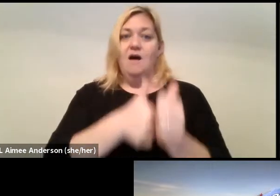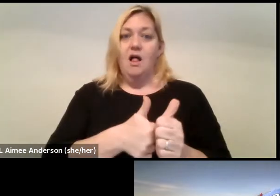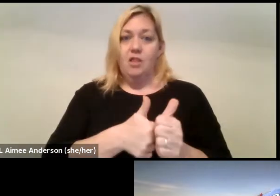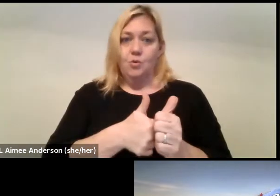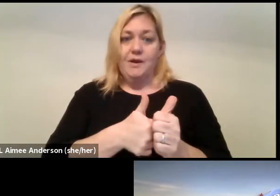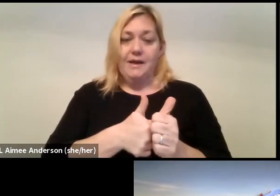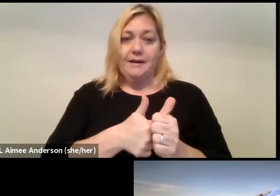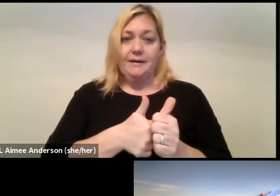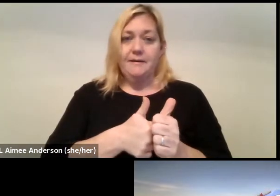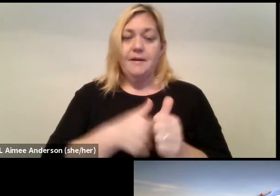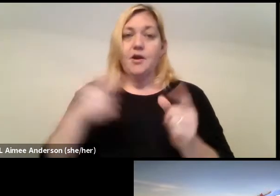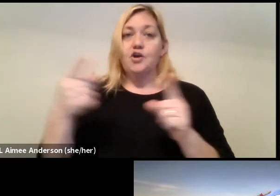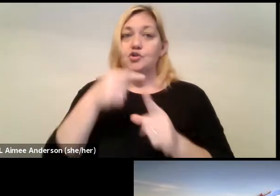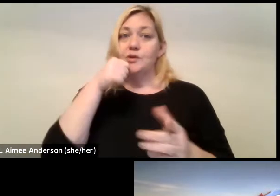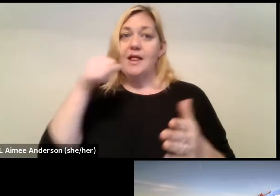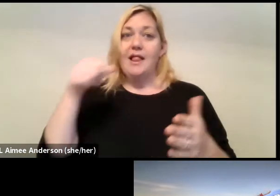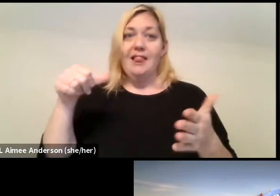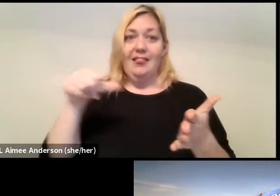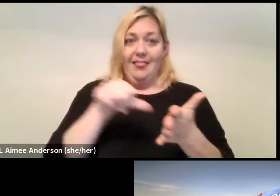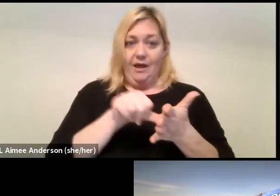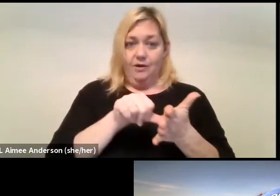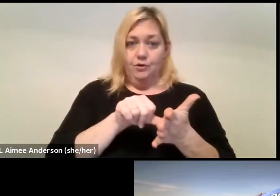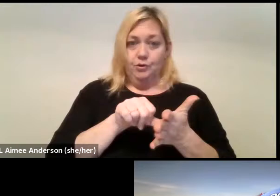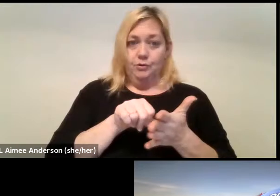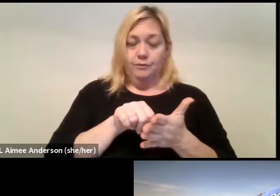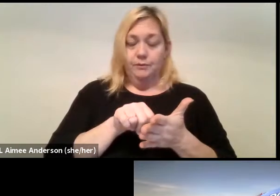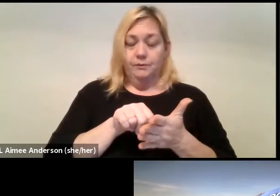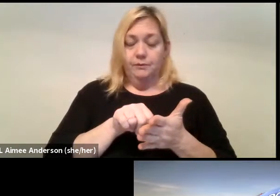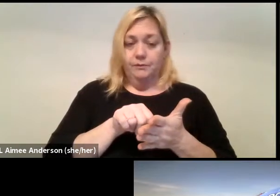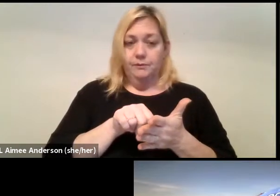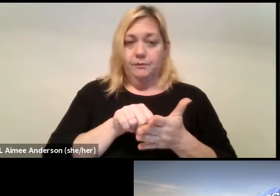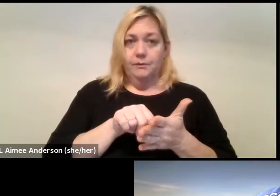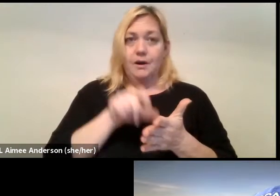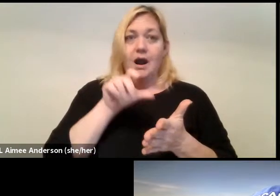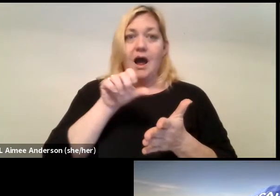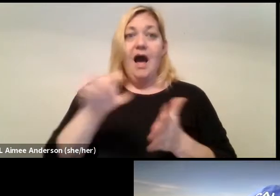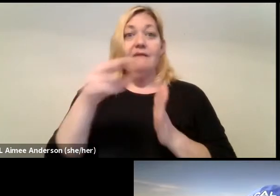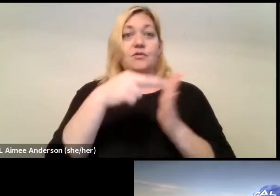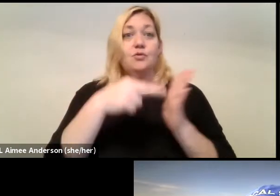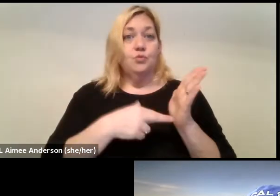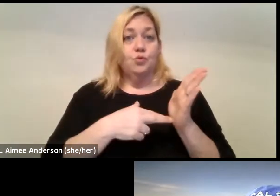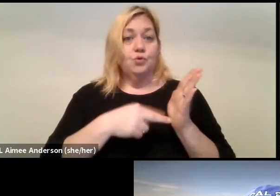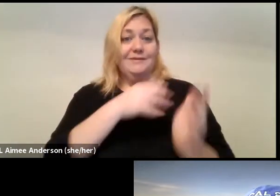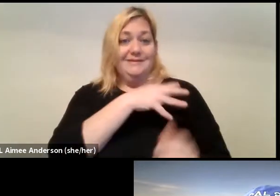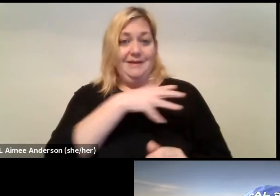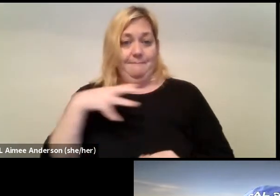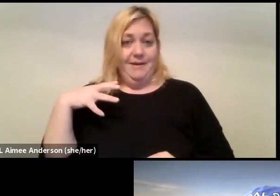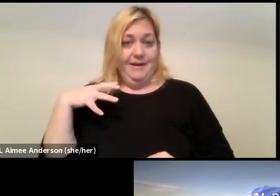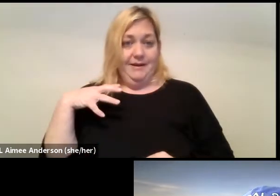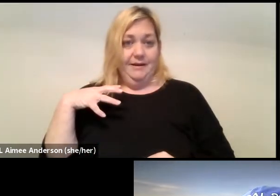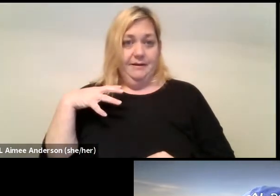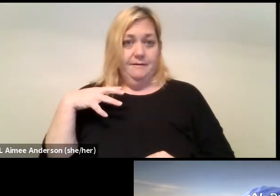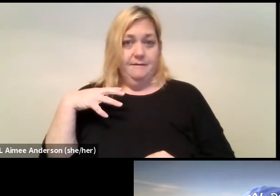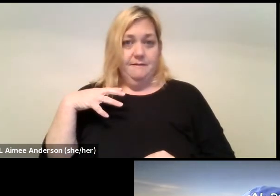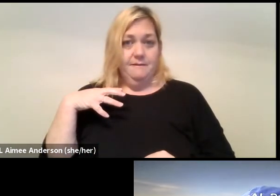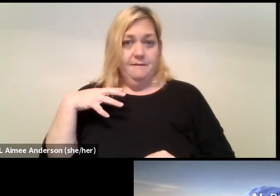the letter. To the letter. Of the Rules Committee. Of the Rules Committee. What